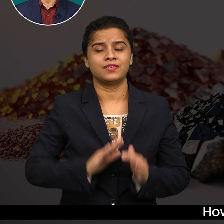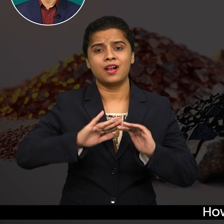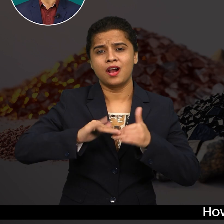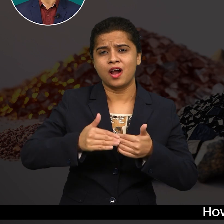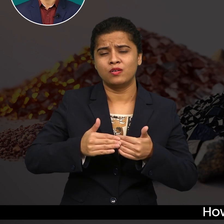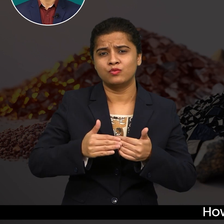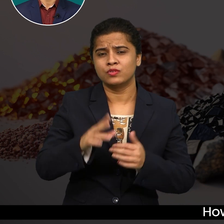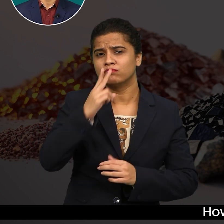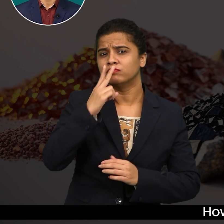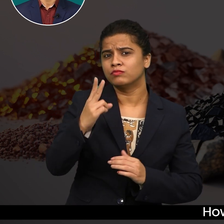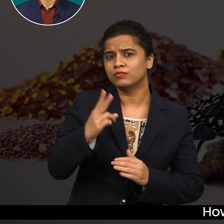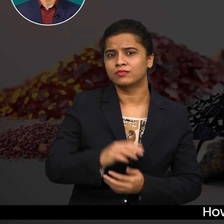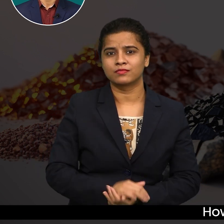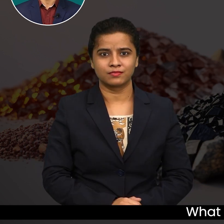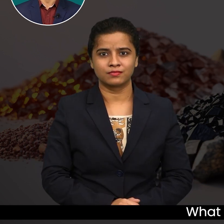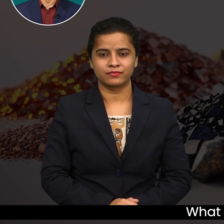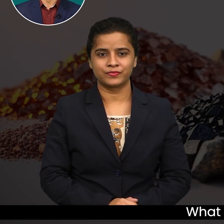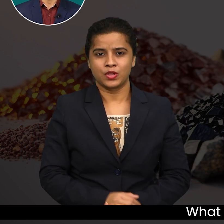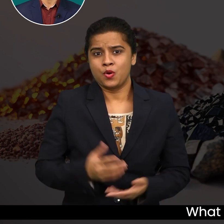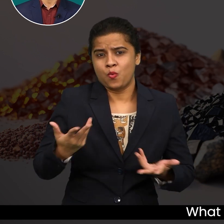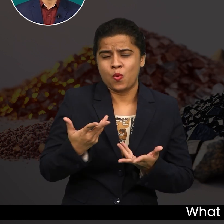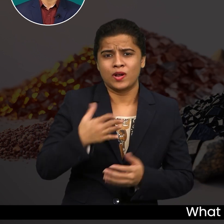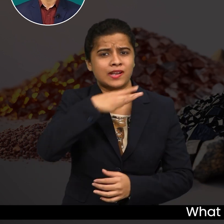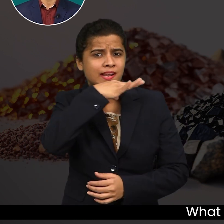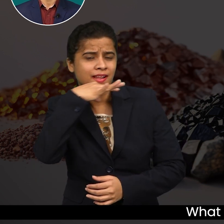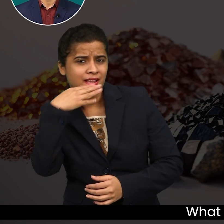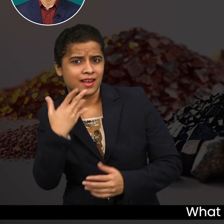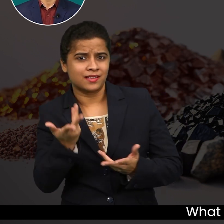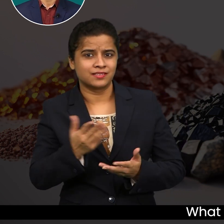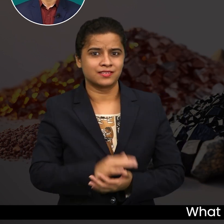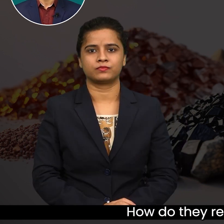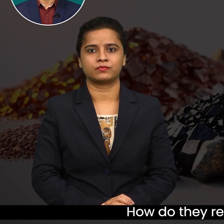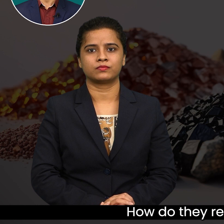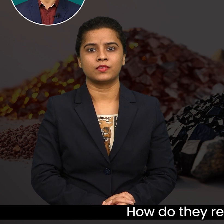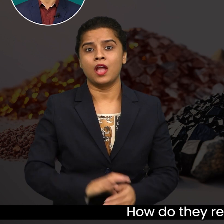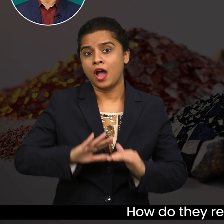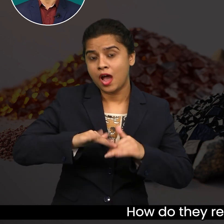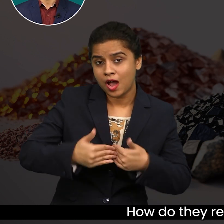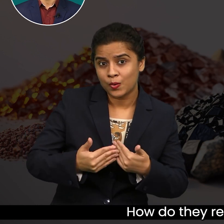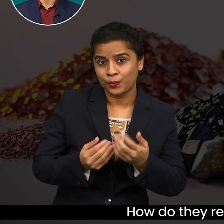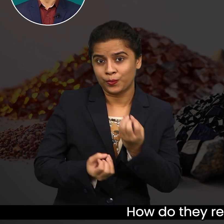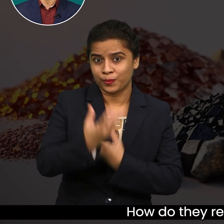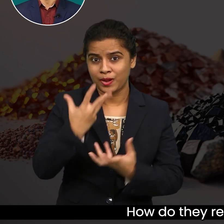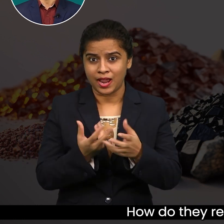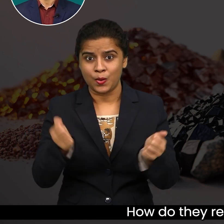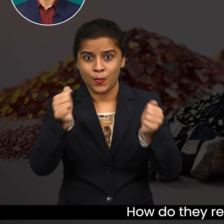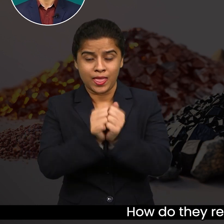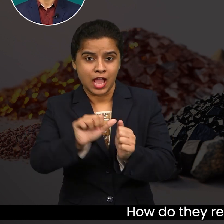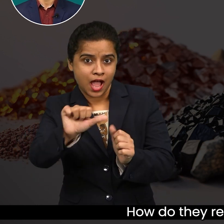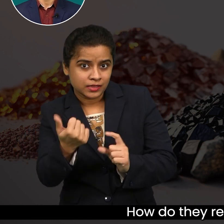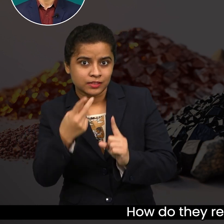How do they look? What are their colors? How do they react with other